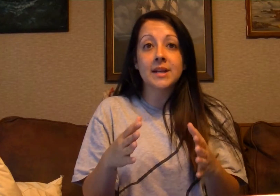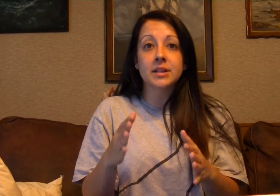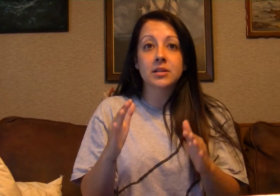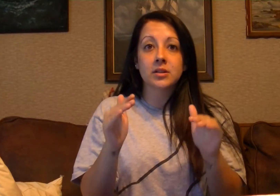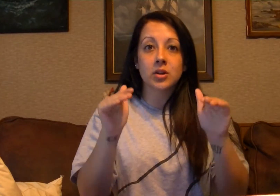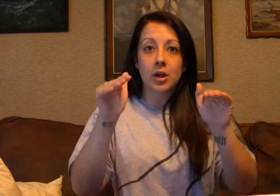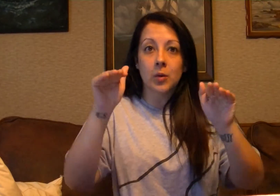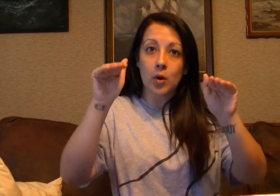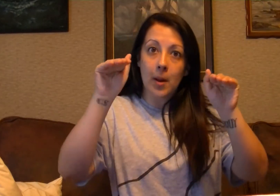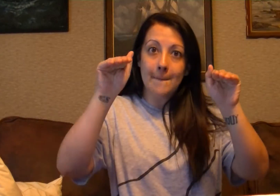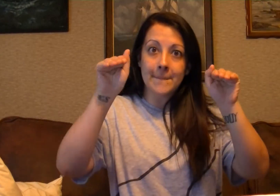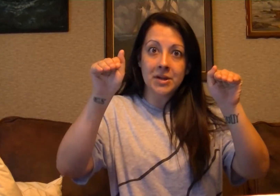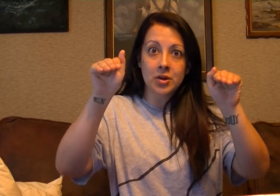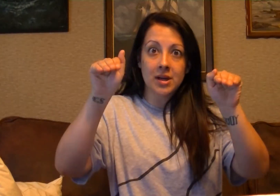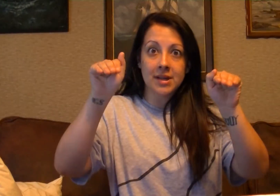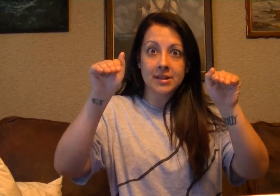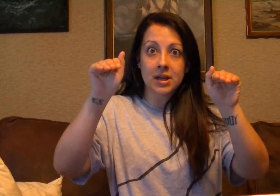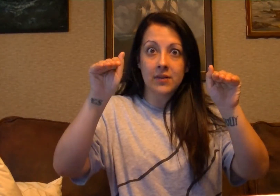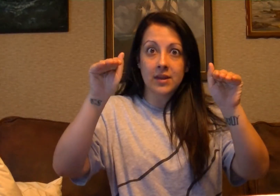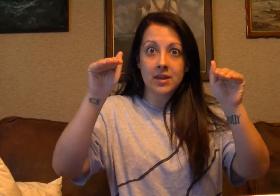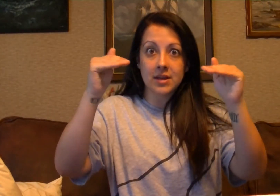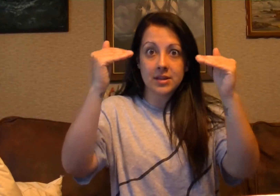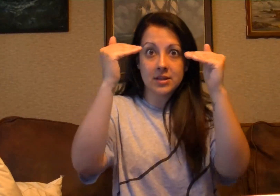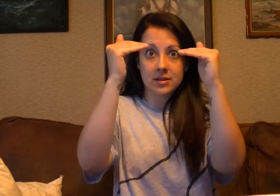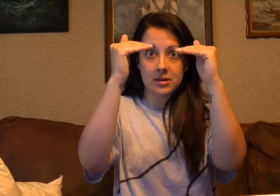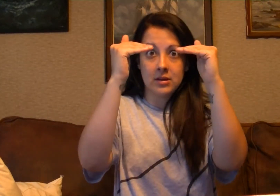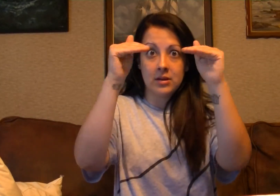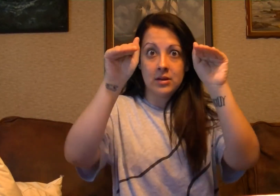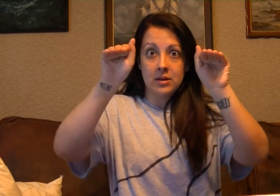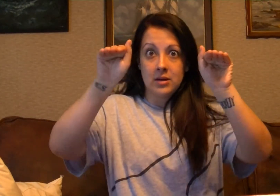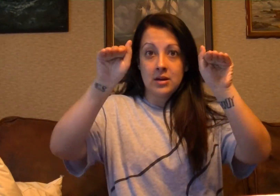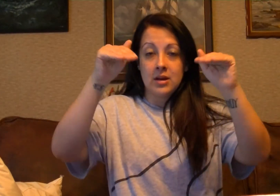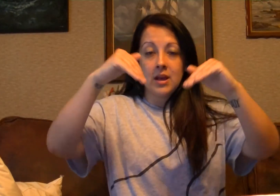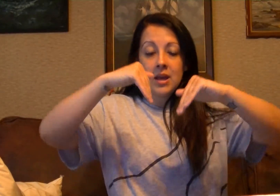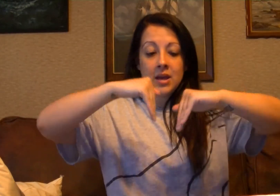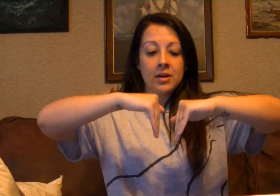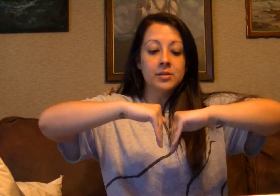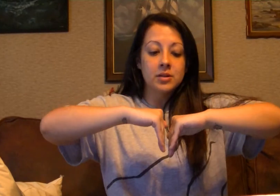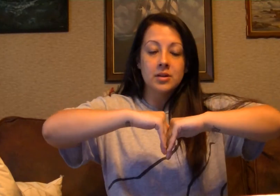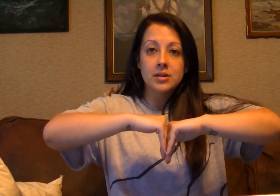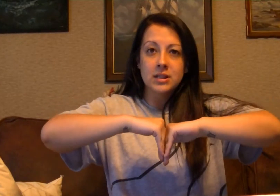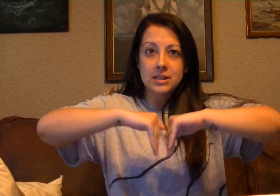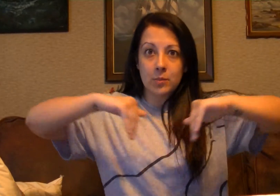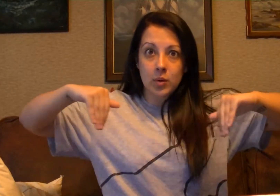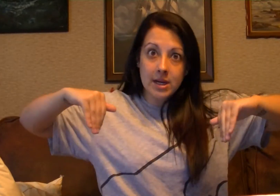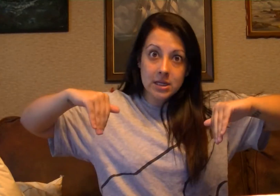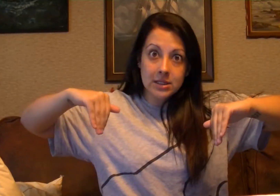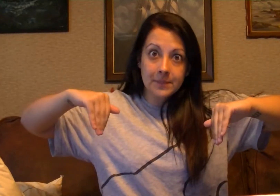Separate, you bend your hands kind of like this, and separate.